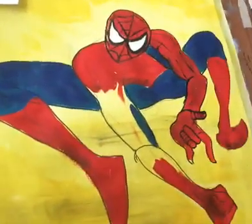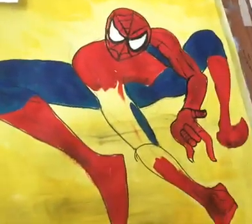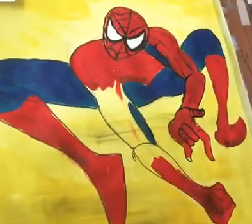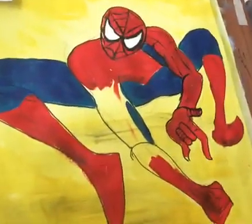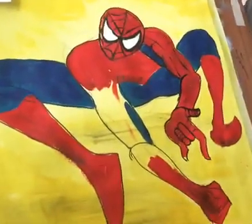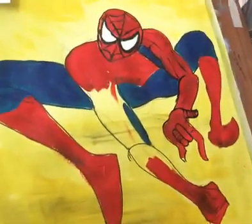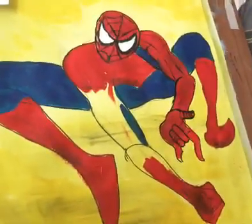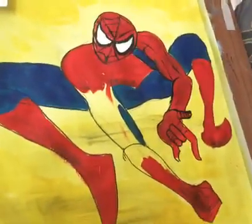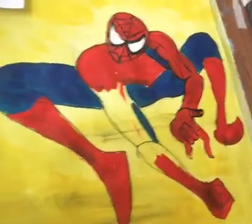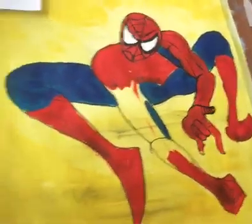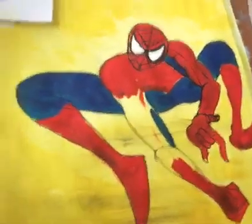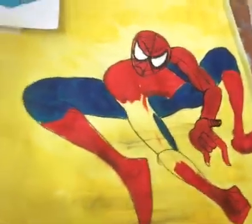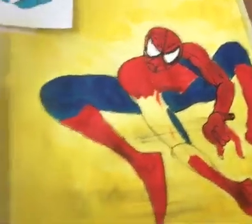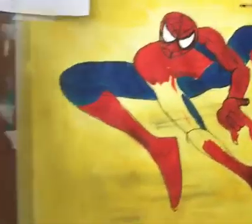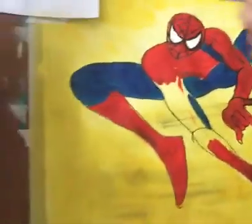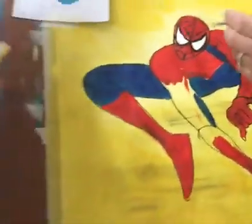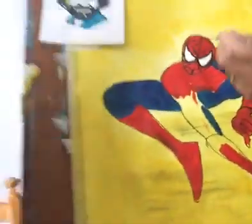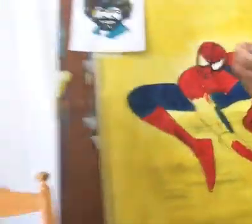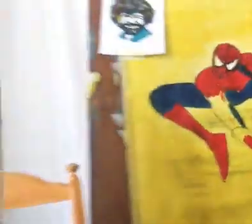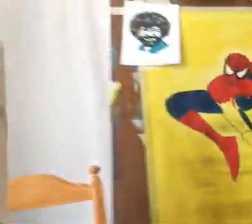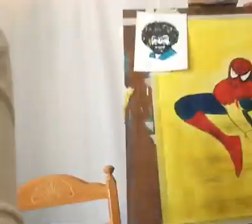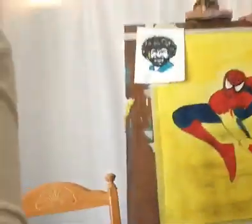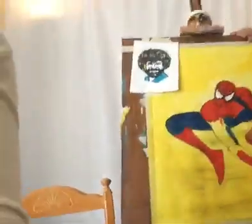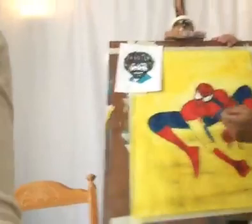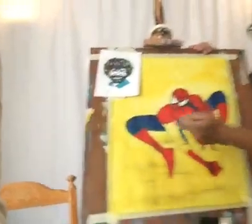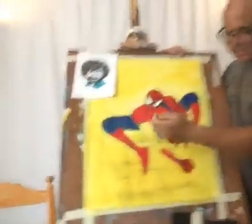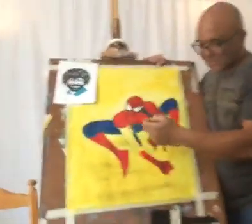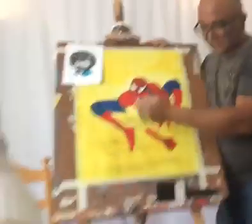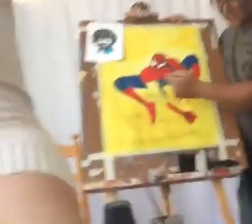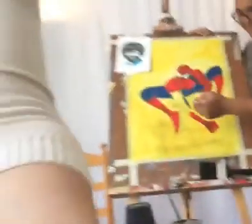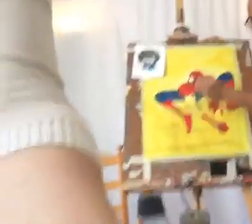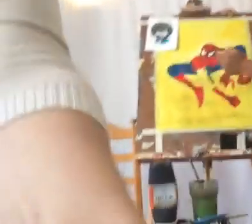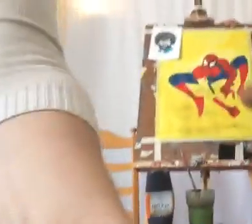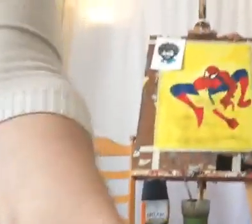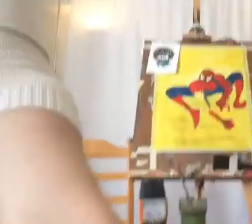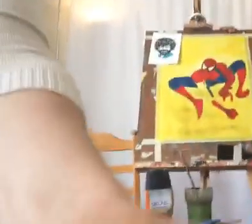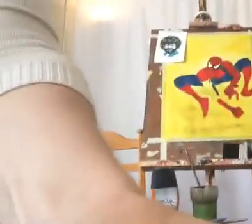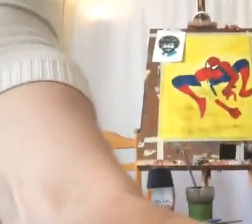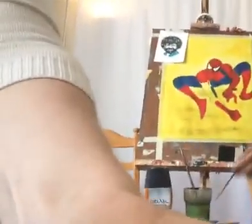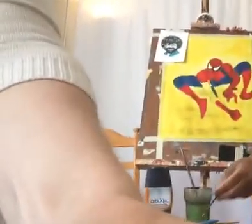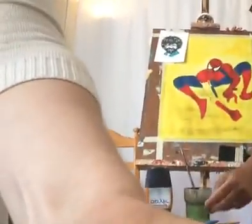Yeah, you can put that back there. I'm just going to do the shadow bits. I'll just skip and